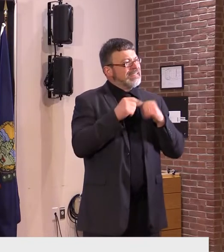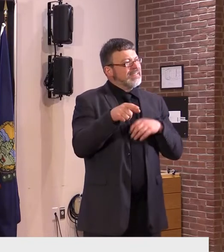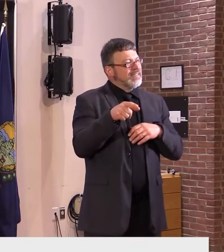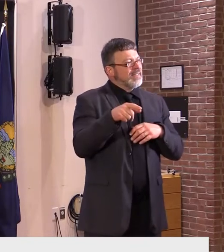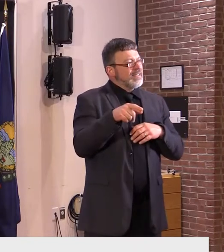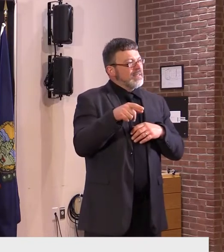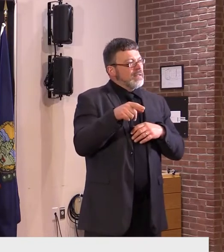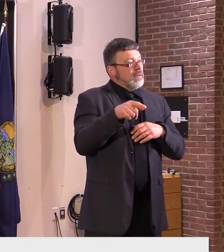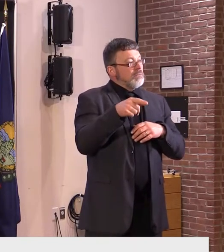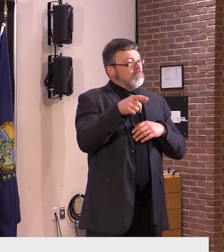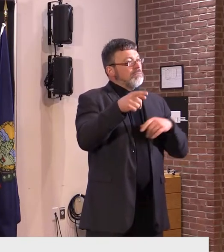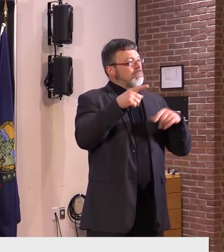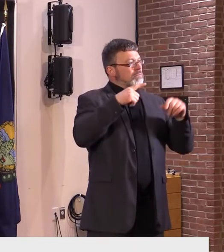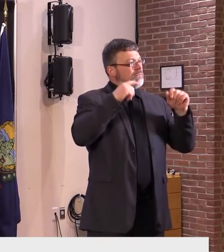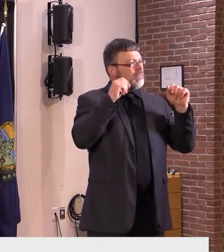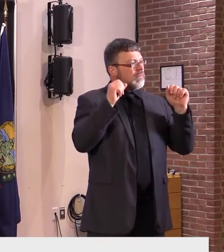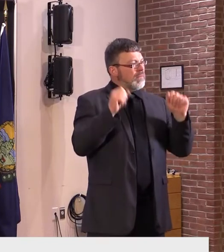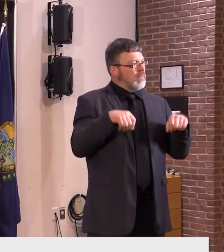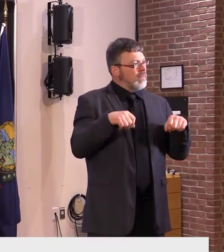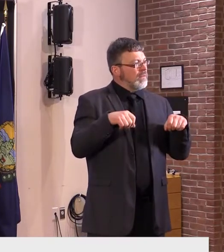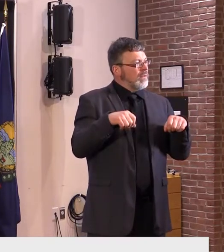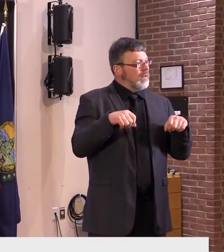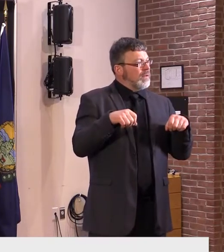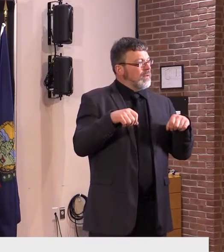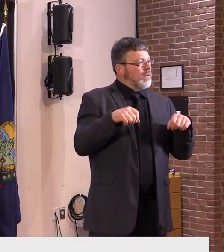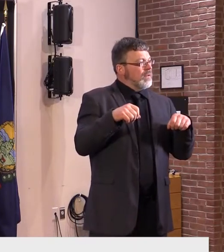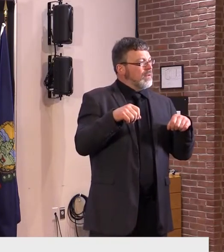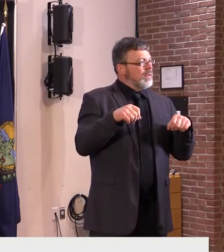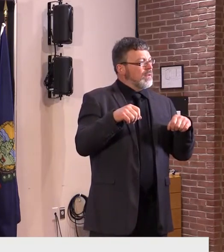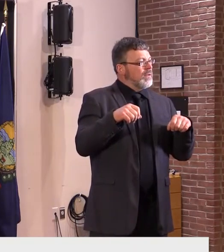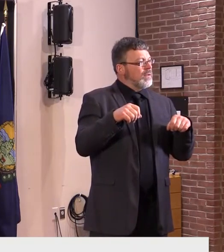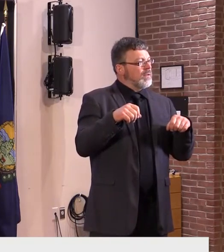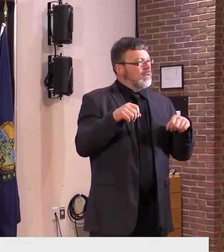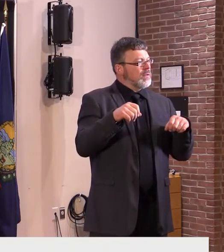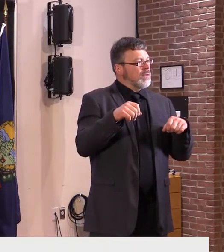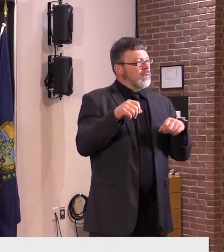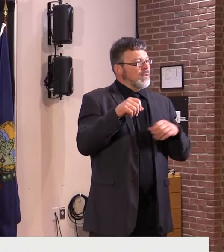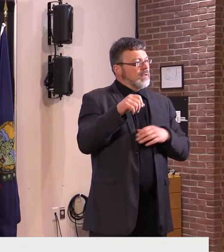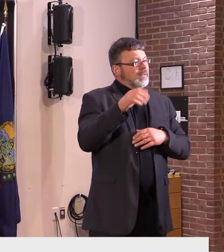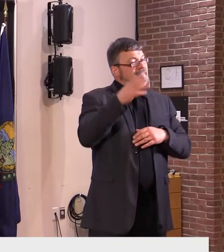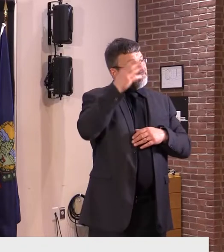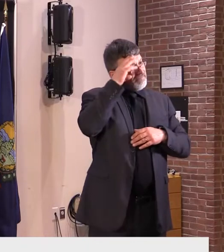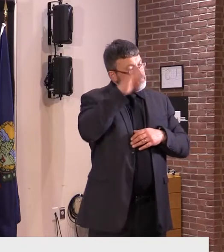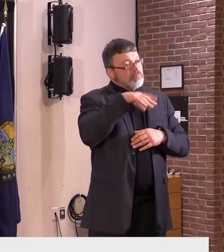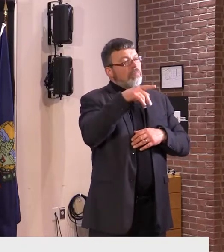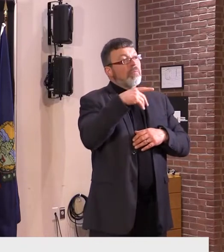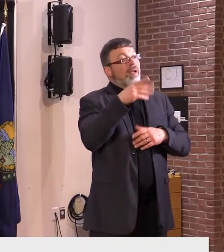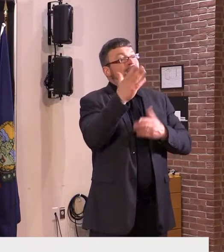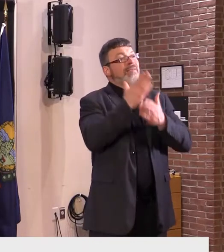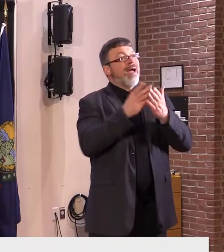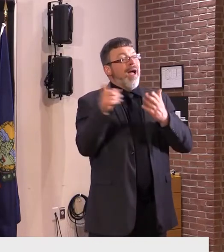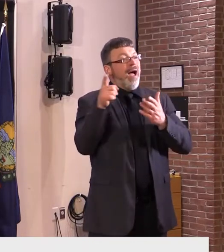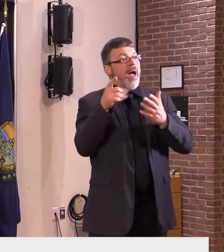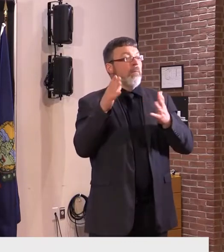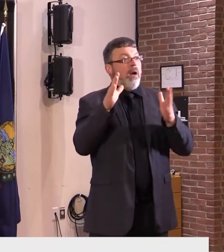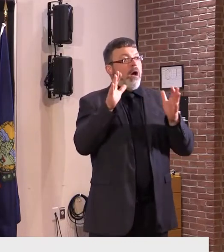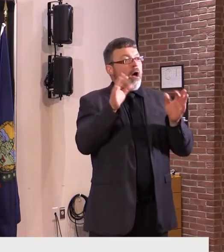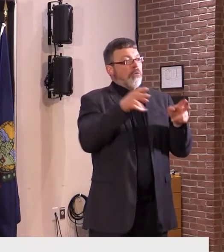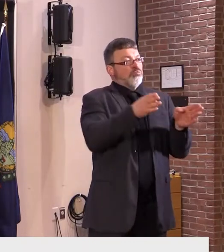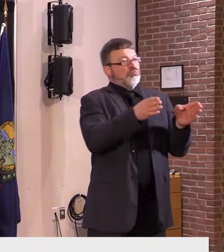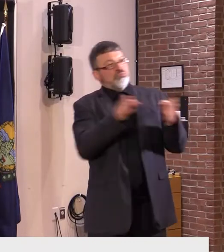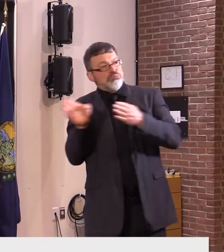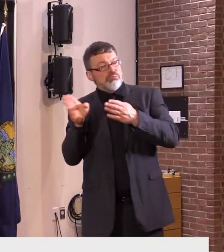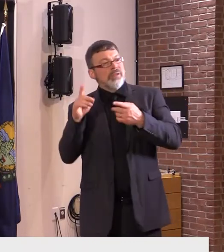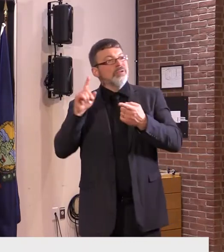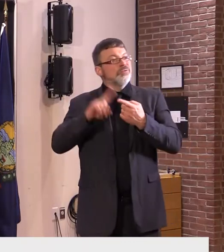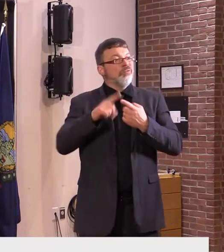milk for infant formula. Second, most important, do not water down the